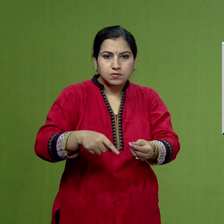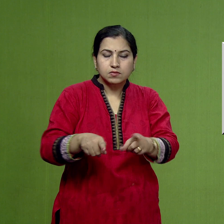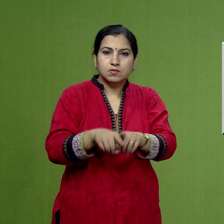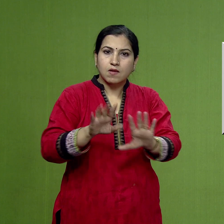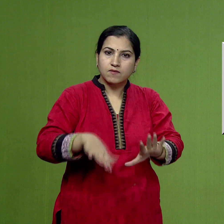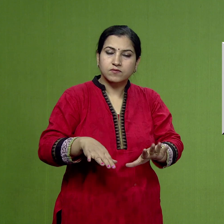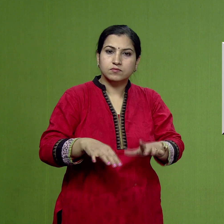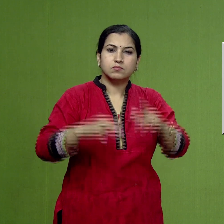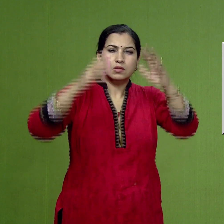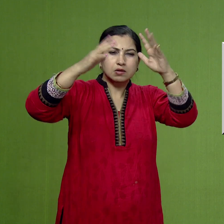modest rainfall,